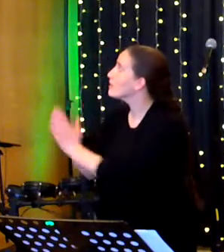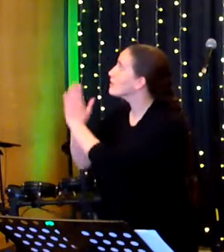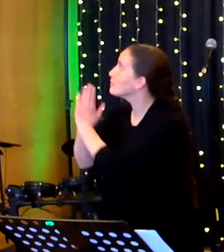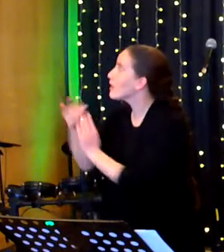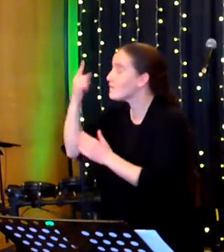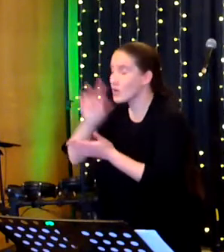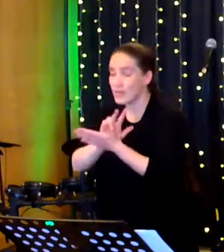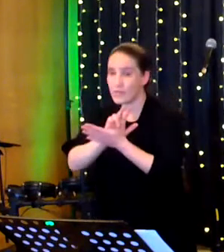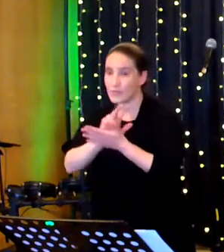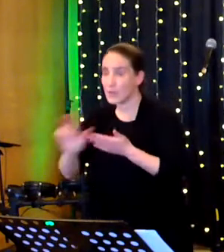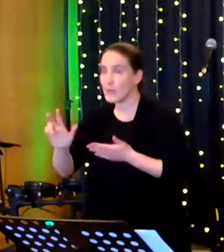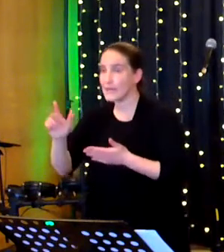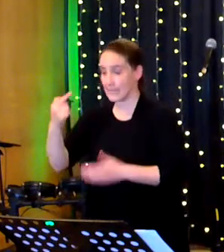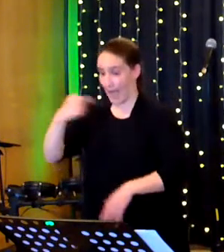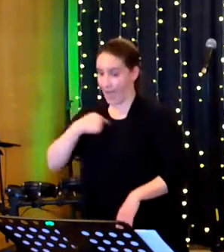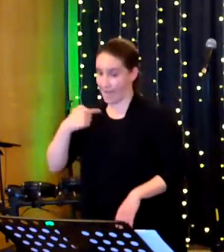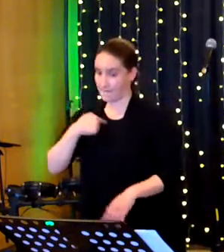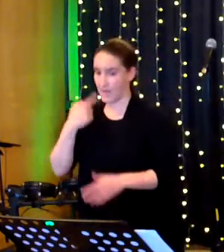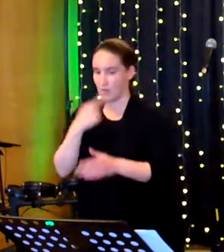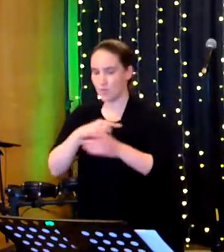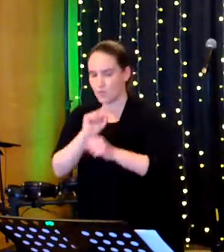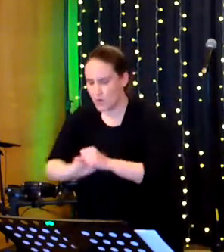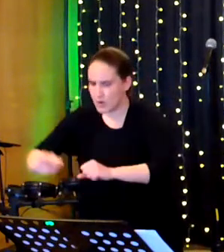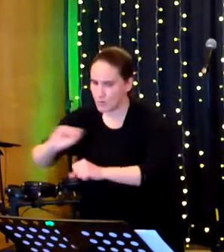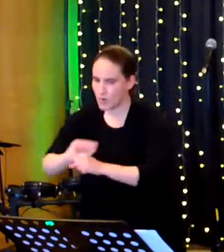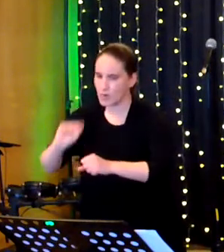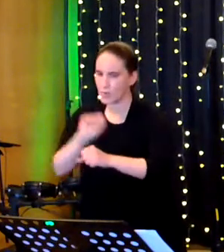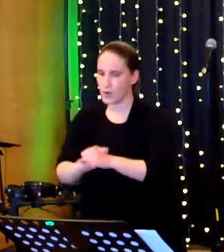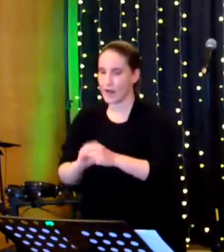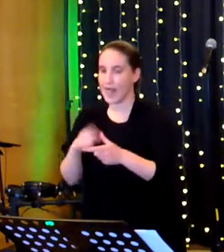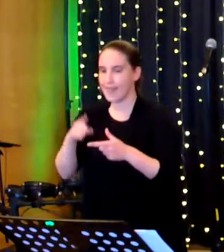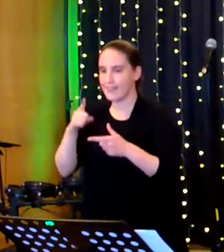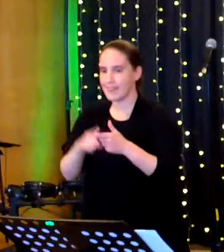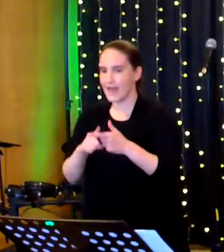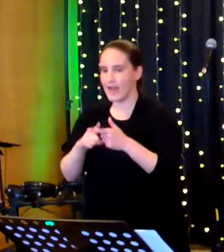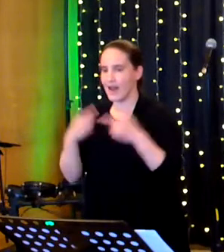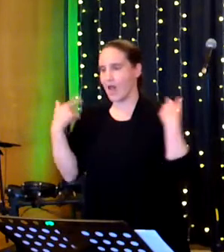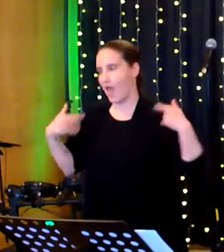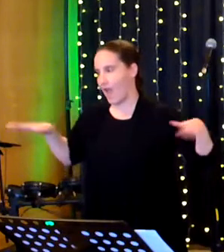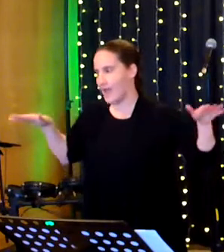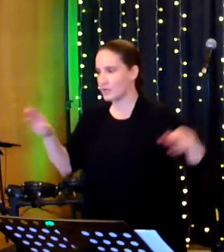behalf. And then Michael, the archangel,